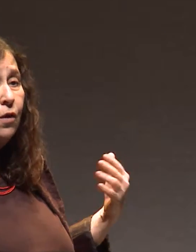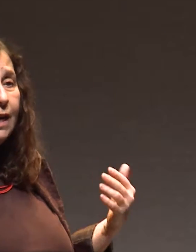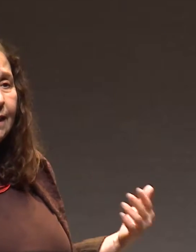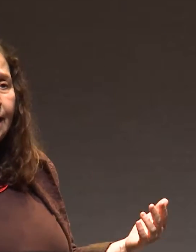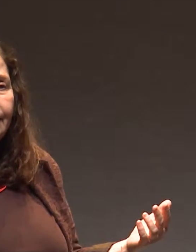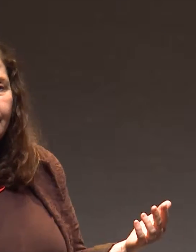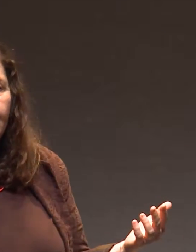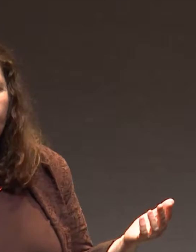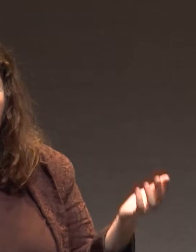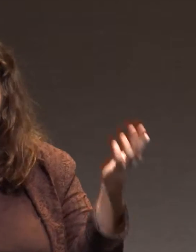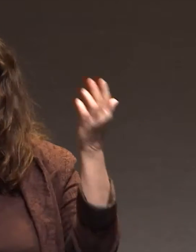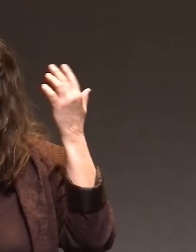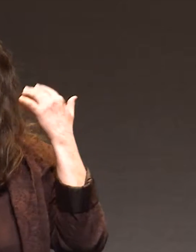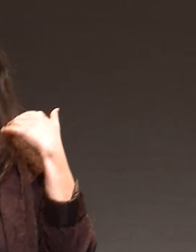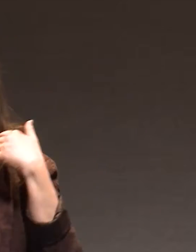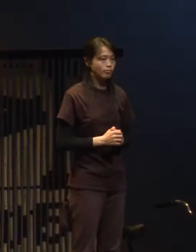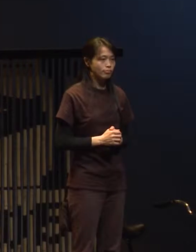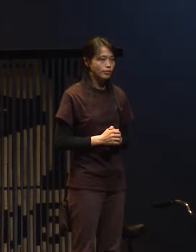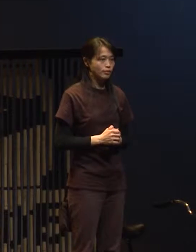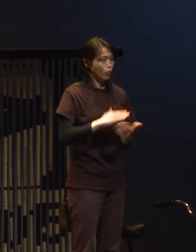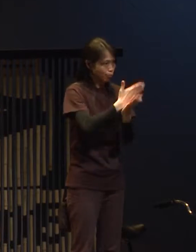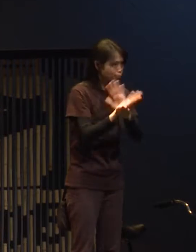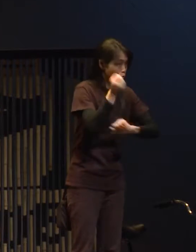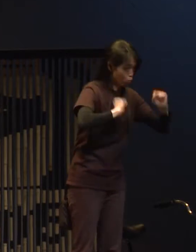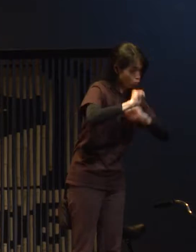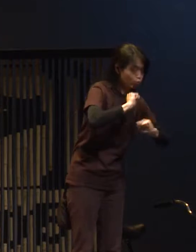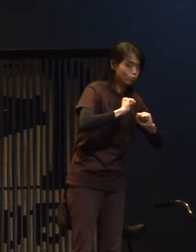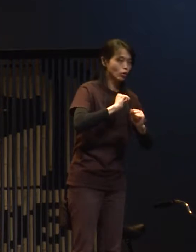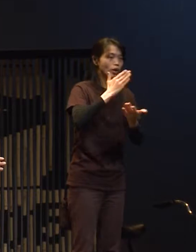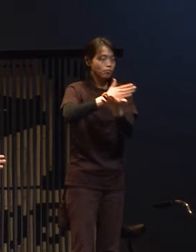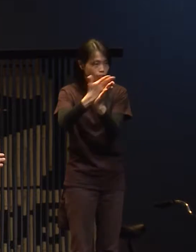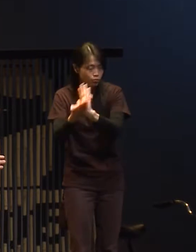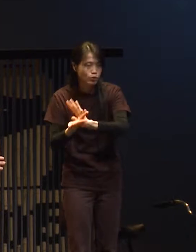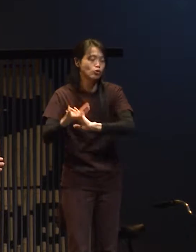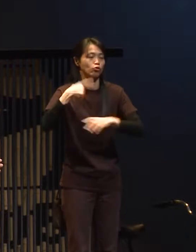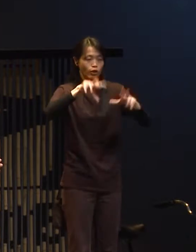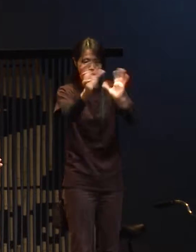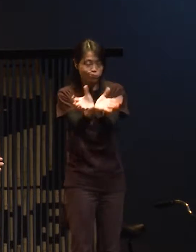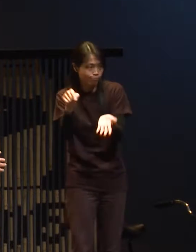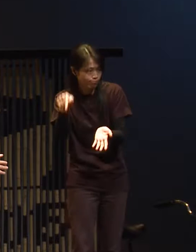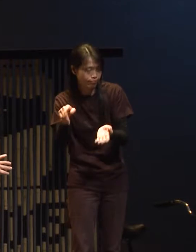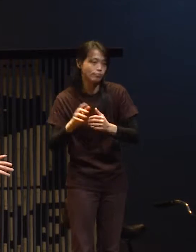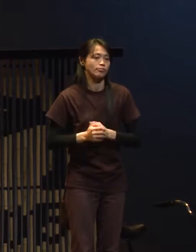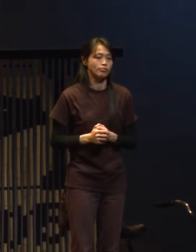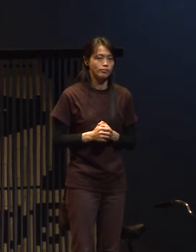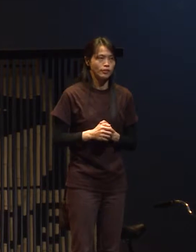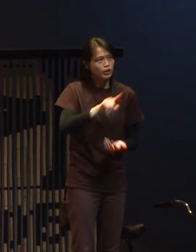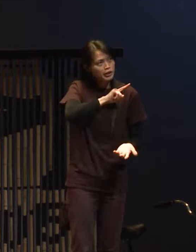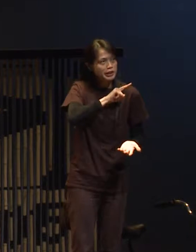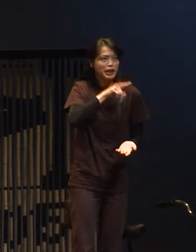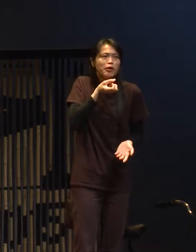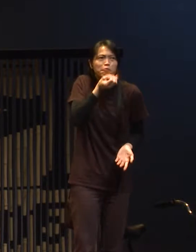an organization and your own agenda is kind of blurred out. So